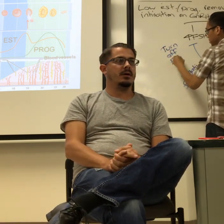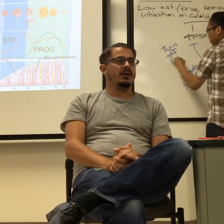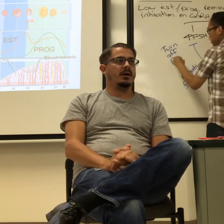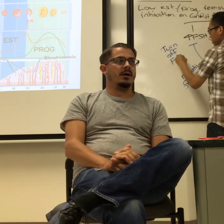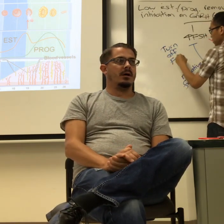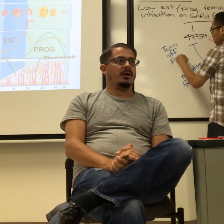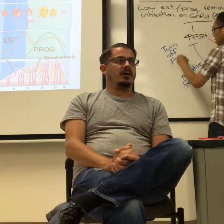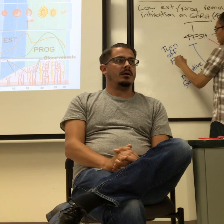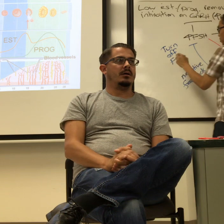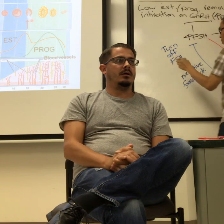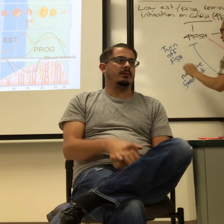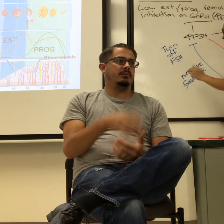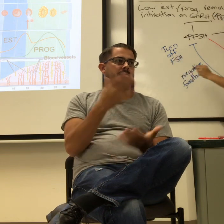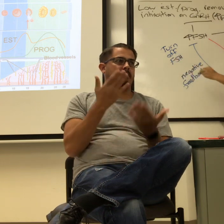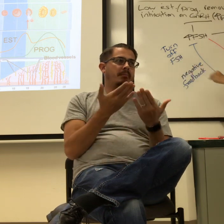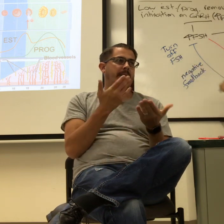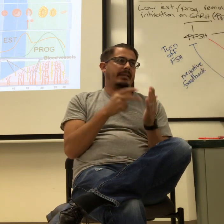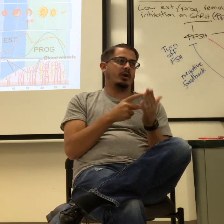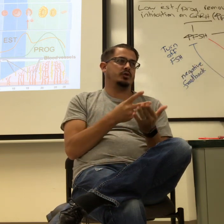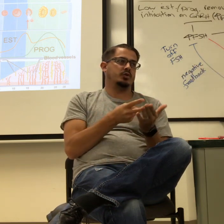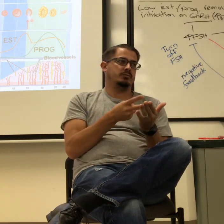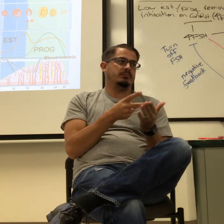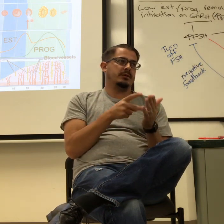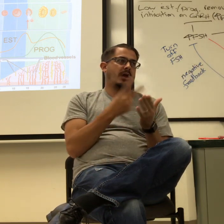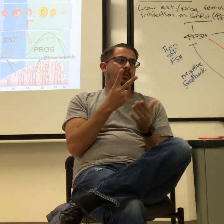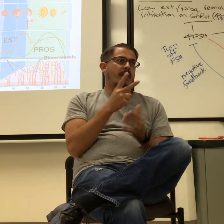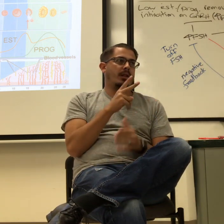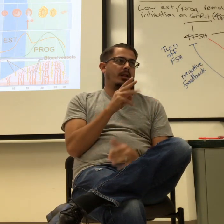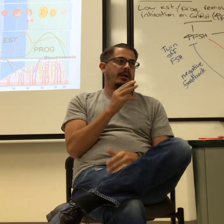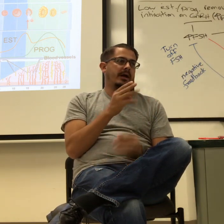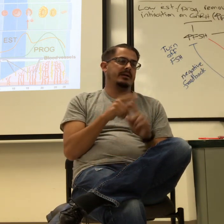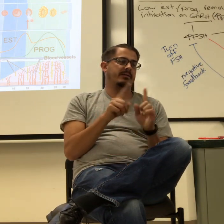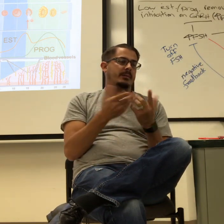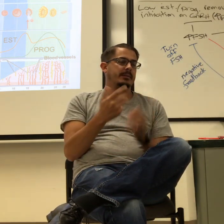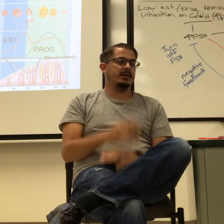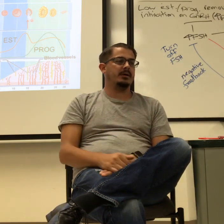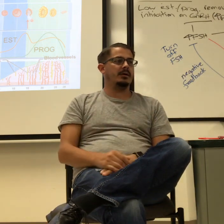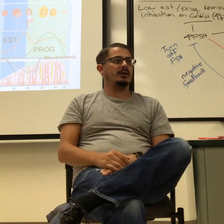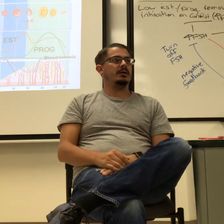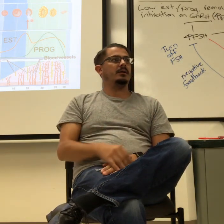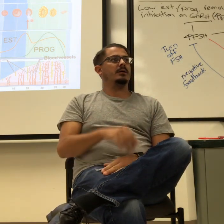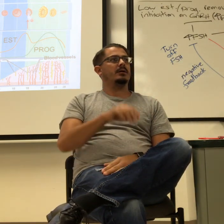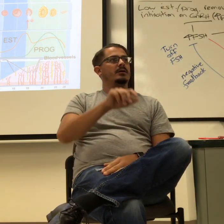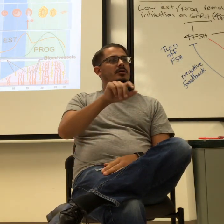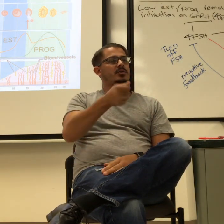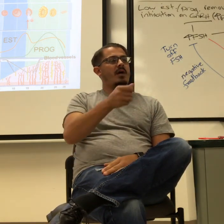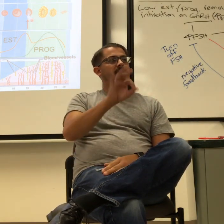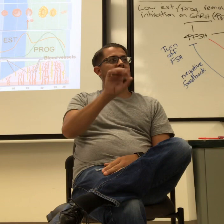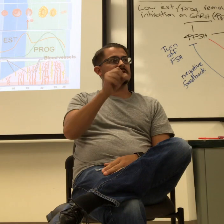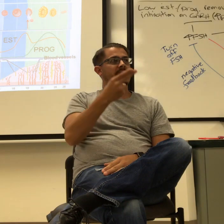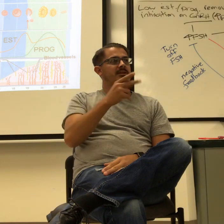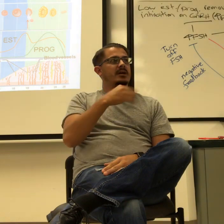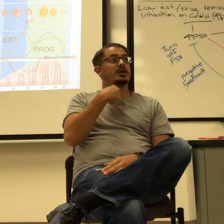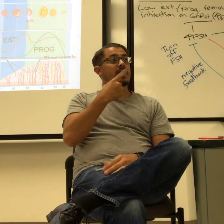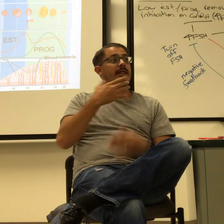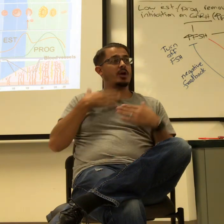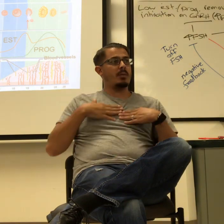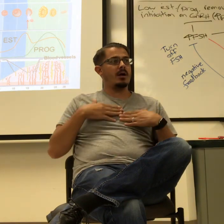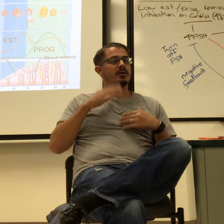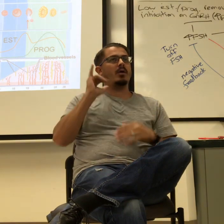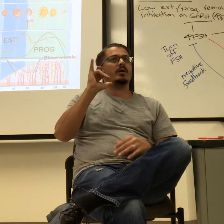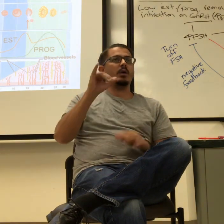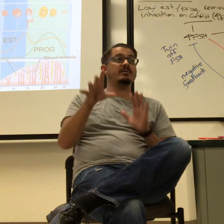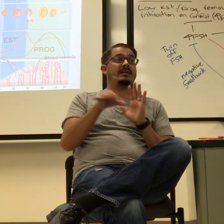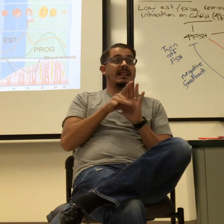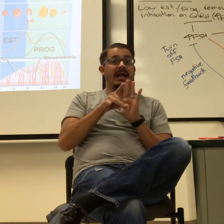The estrogen, the rise in estrogen here, turns off the FSH. Just like we're telling the body, okay, we've selected